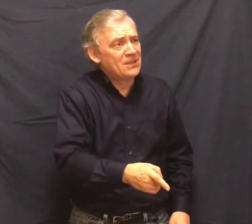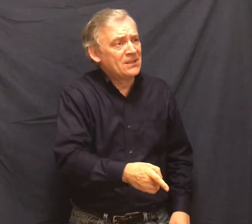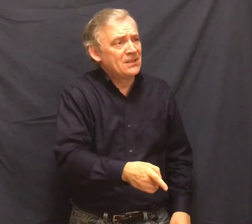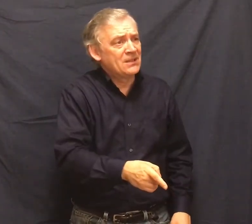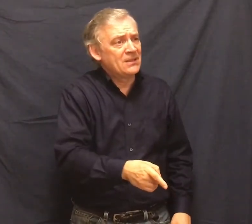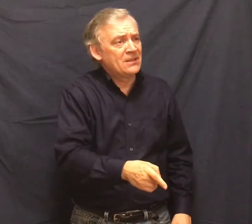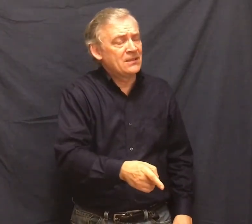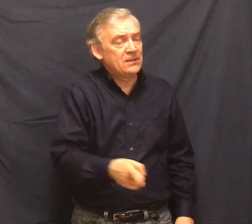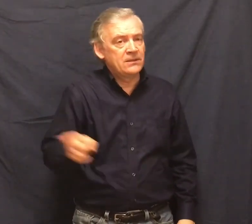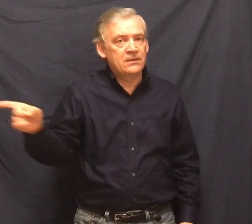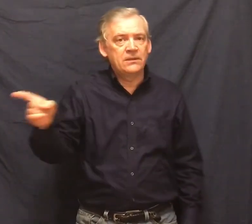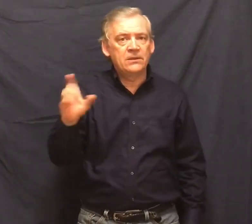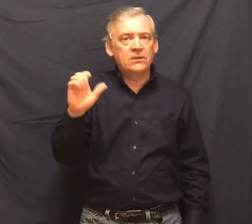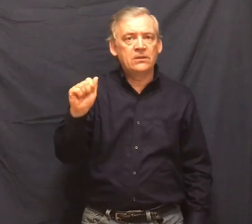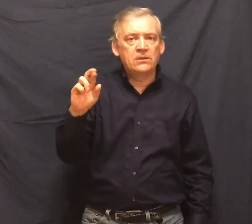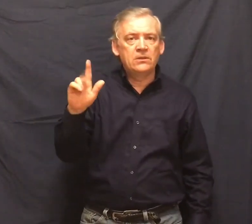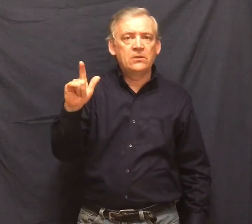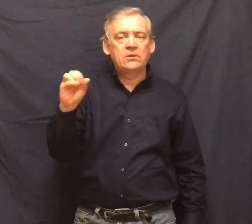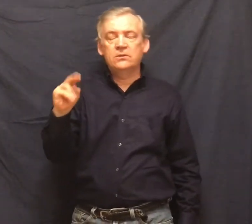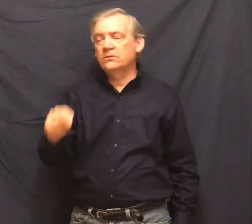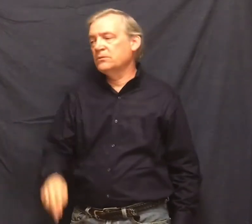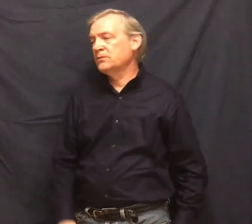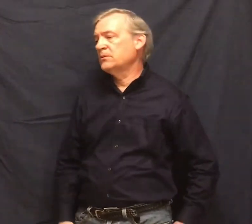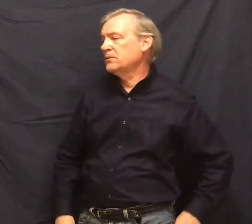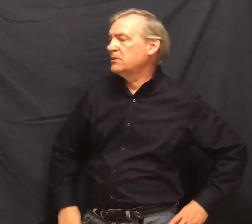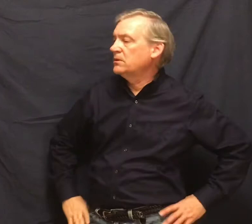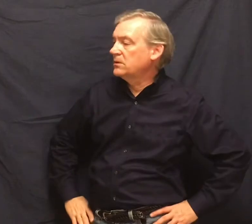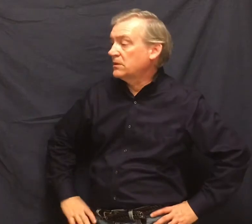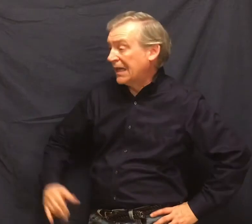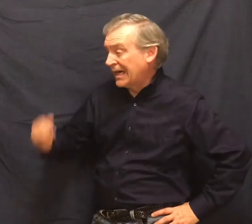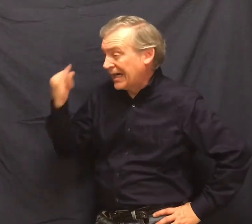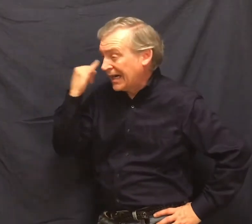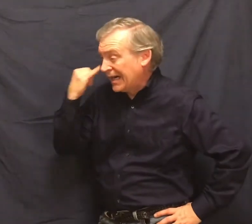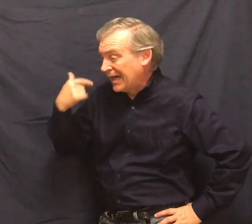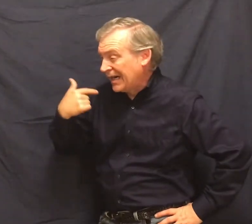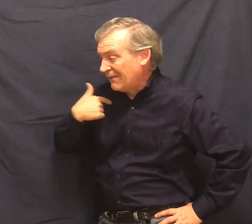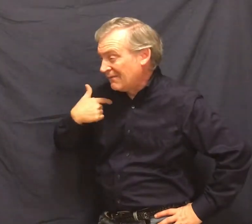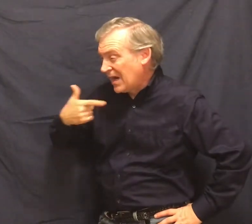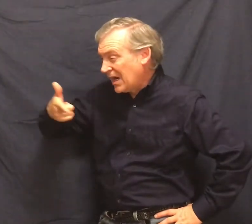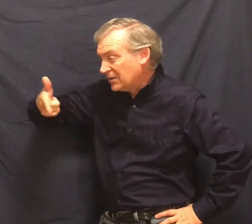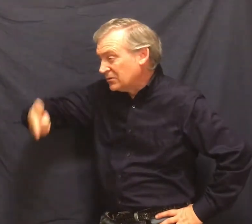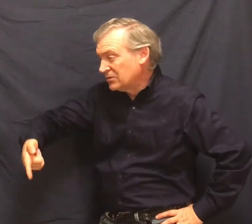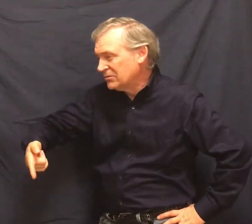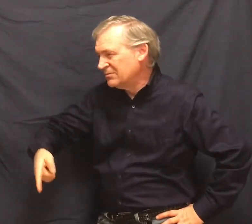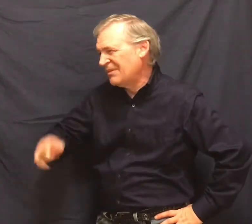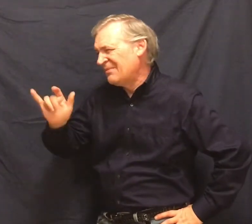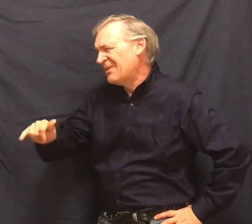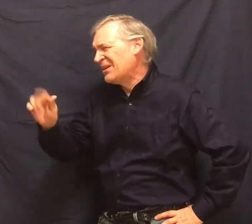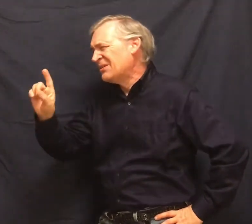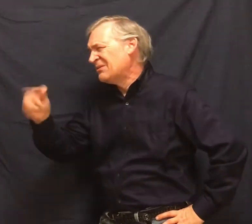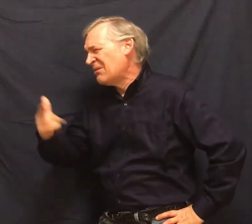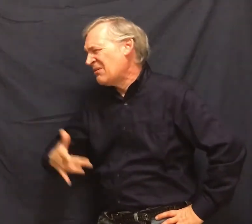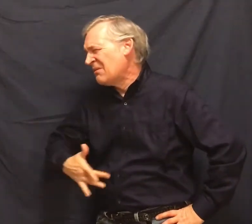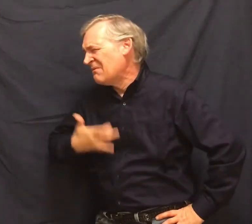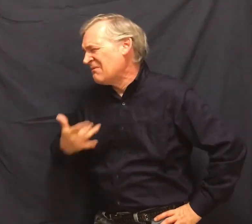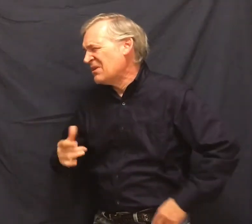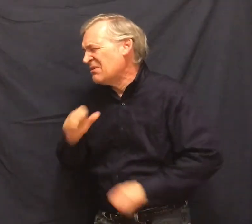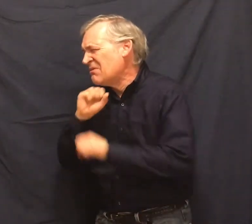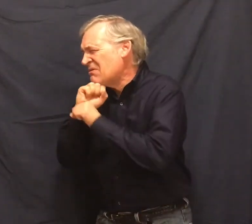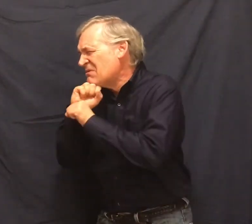Carlson said, the way I'd shoot him, he wouldn't feel nothing. I'd put the gun right there. He pointed with his toe. Right